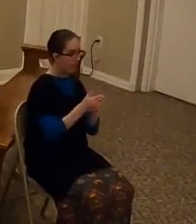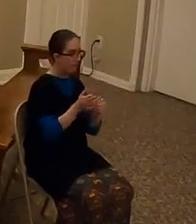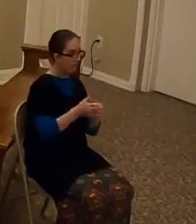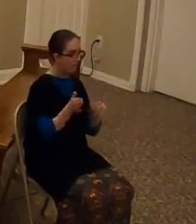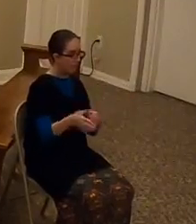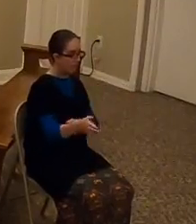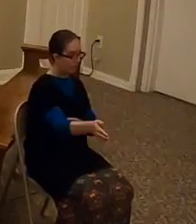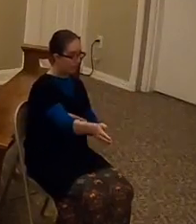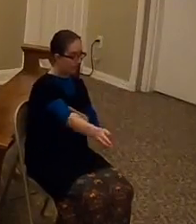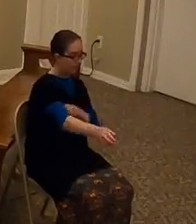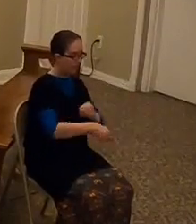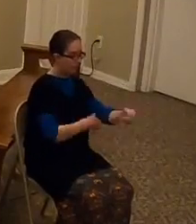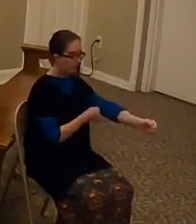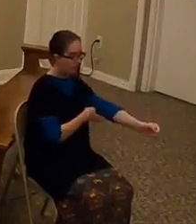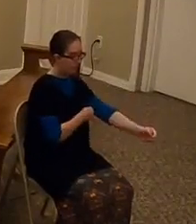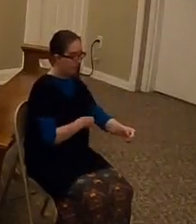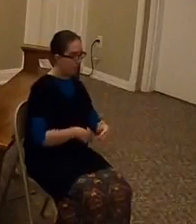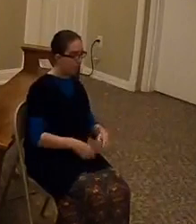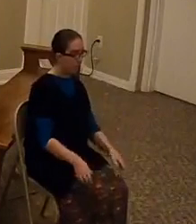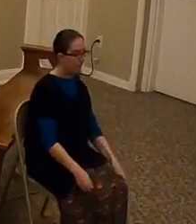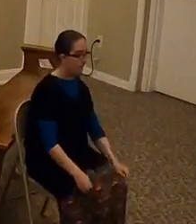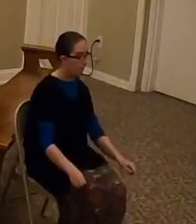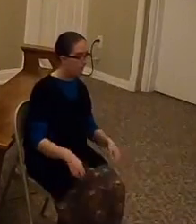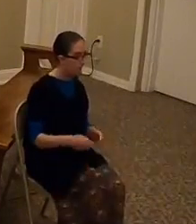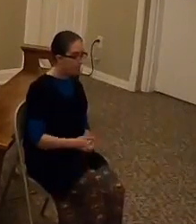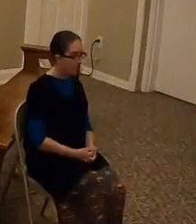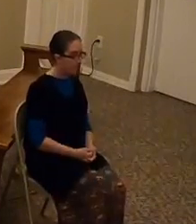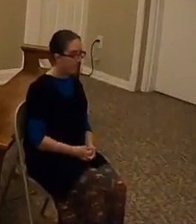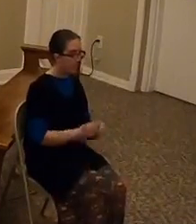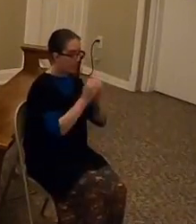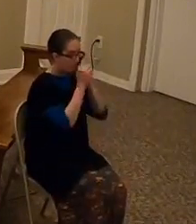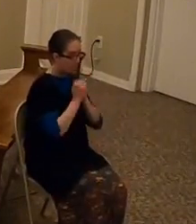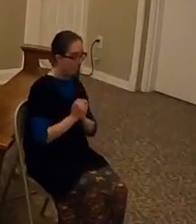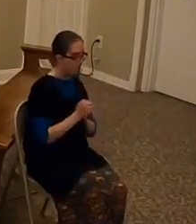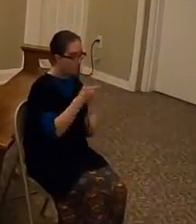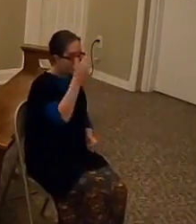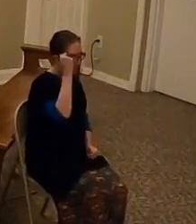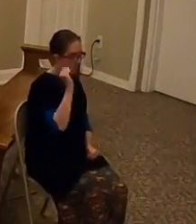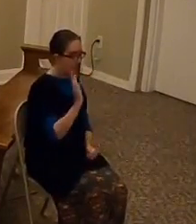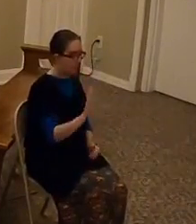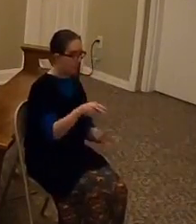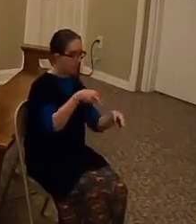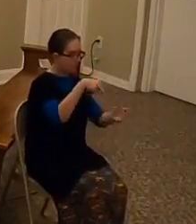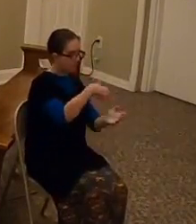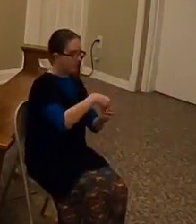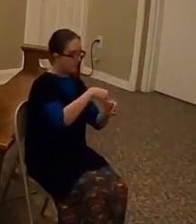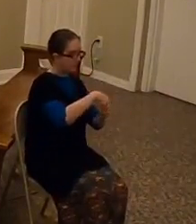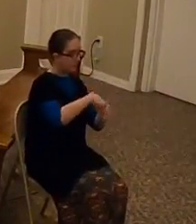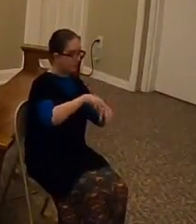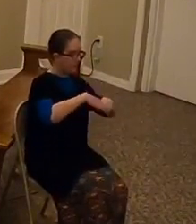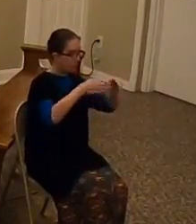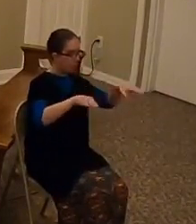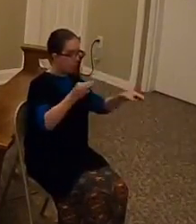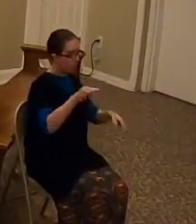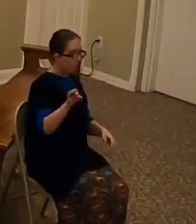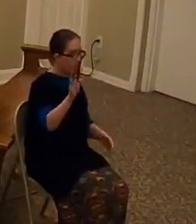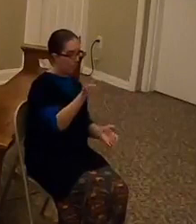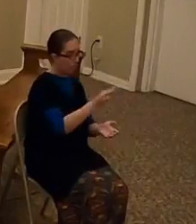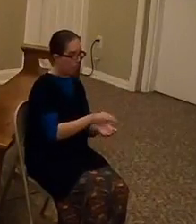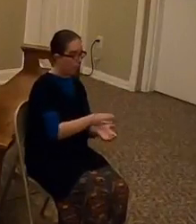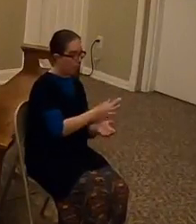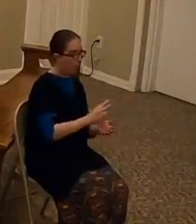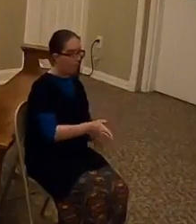every aspect of your world. Amen. Because you're standing in the presence of a holy